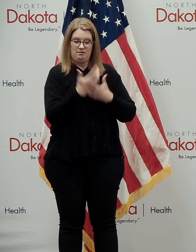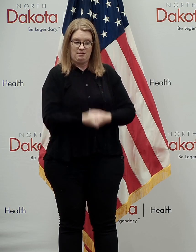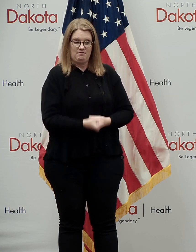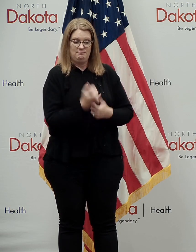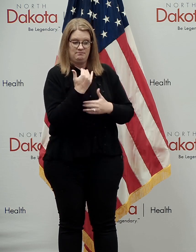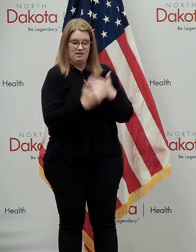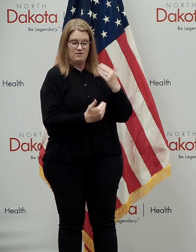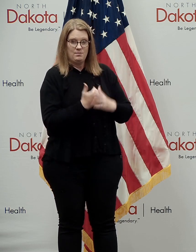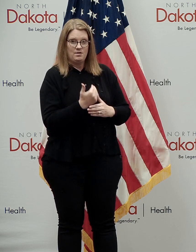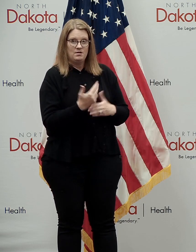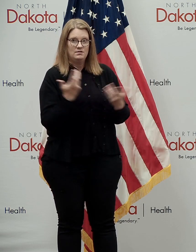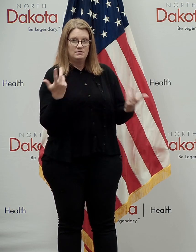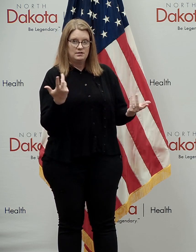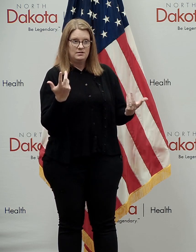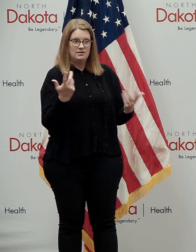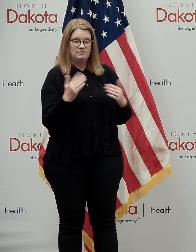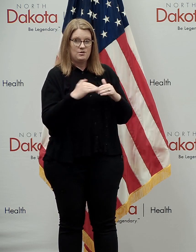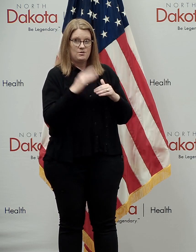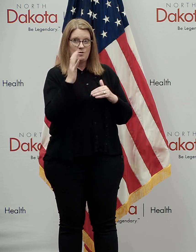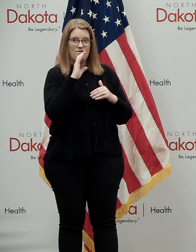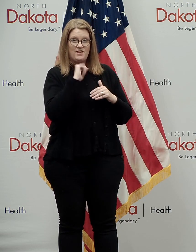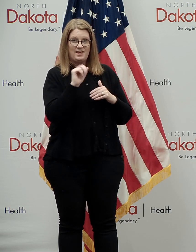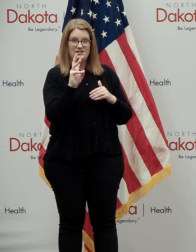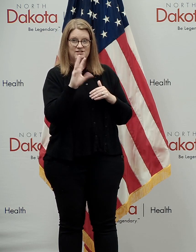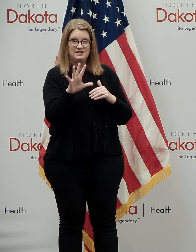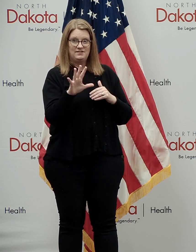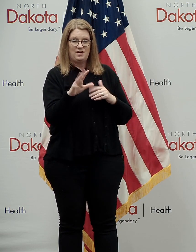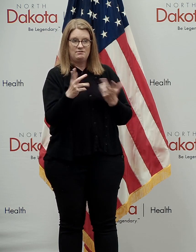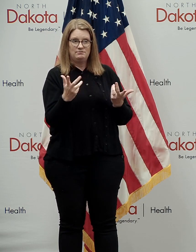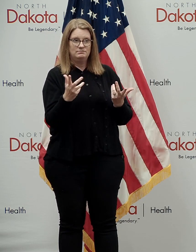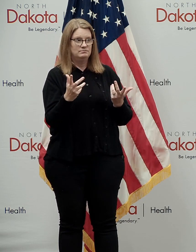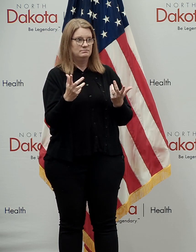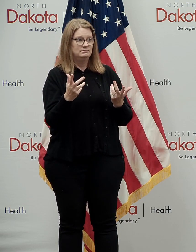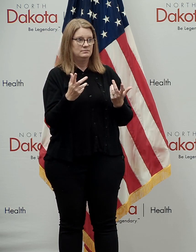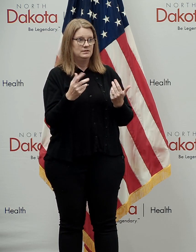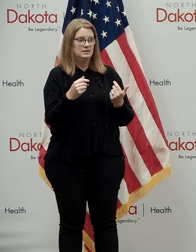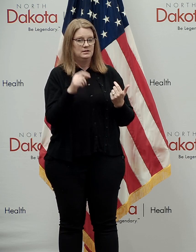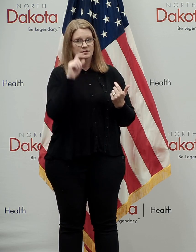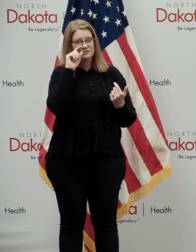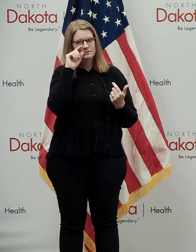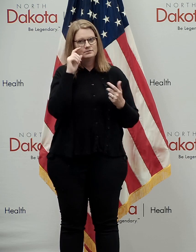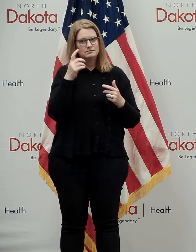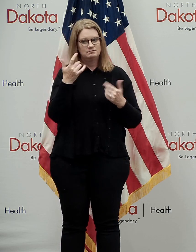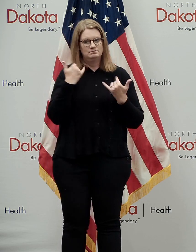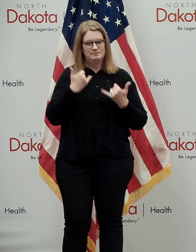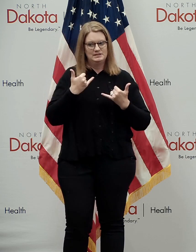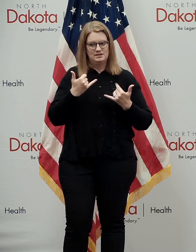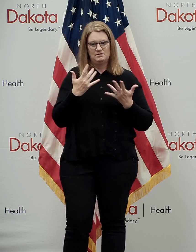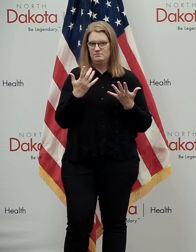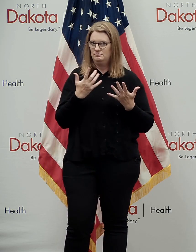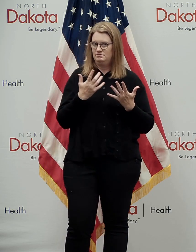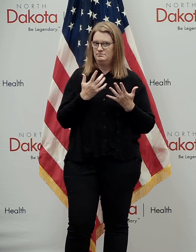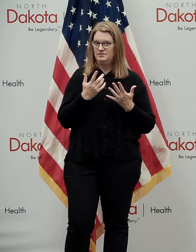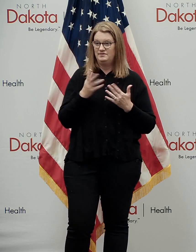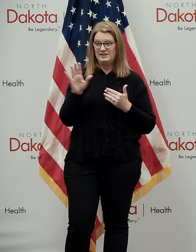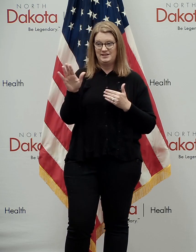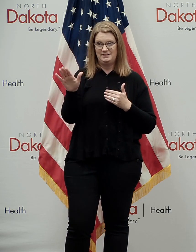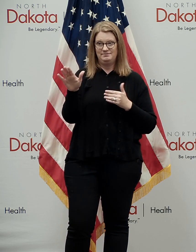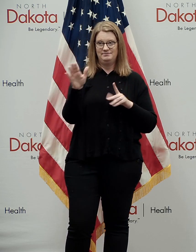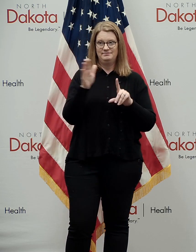had customers over the age of 65, I would have, if I hadn't done it already, I'd be doing it right now and saying, hey, this is